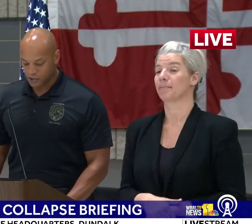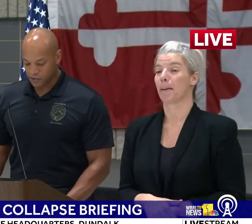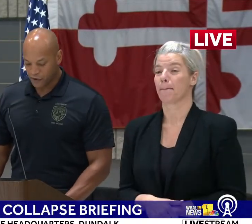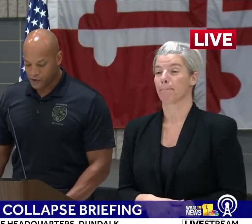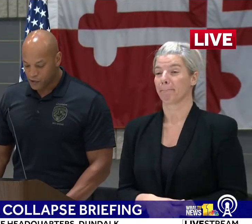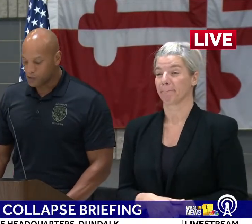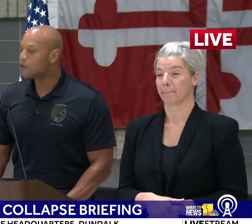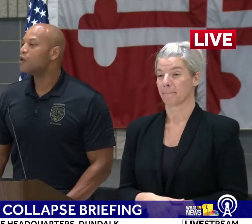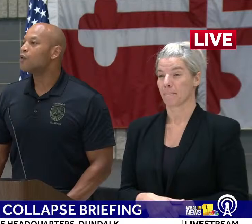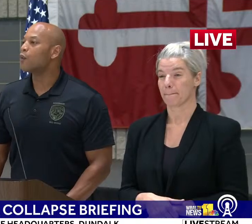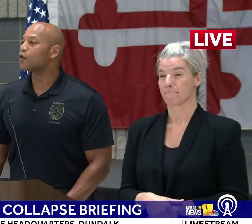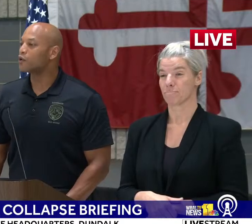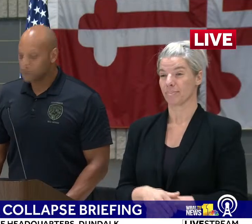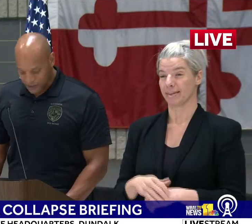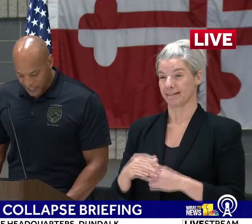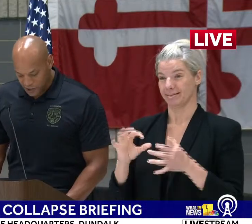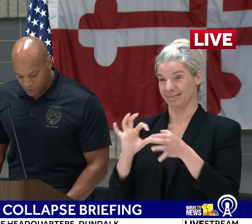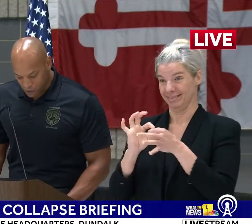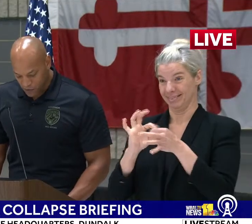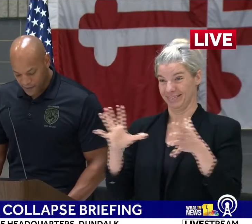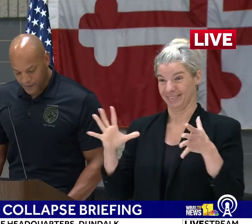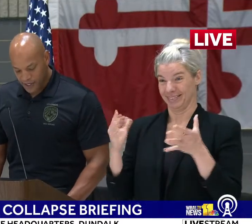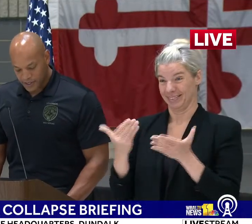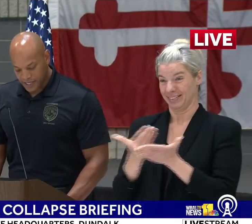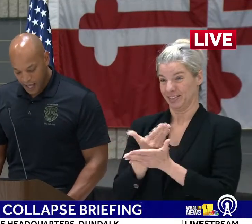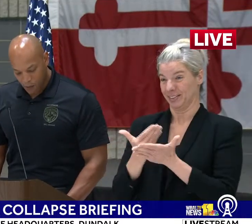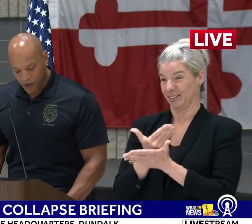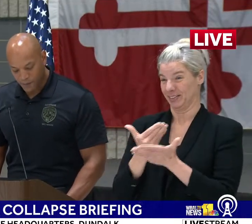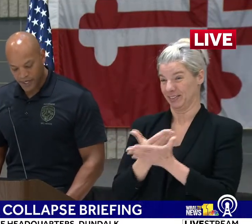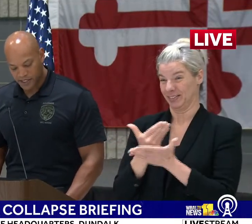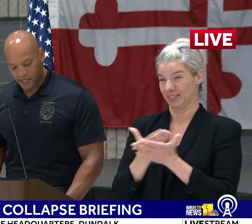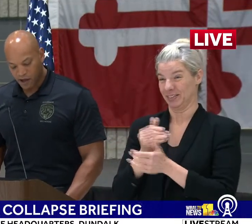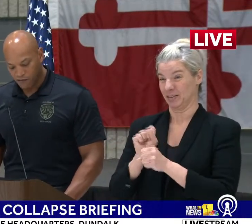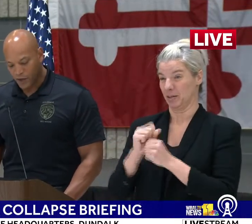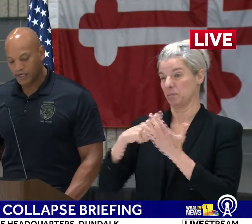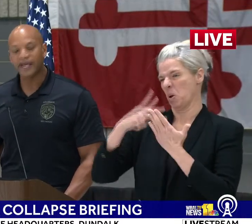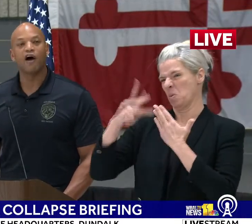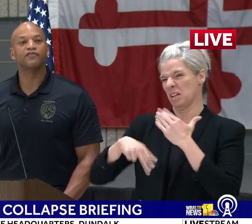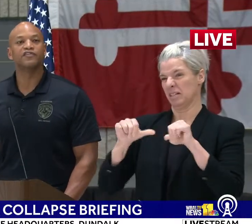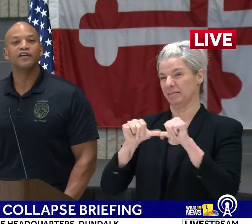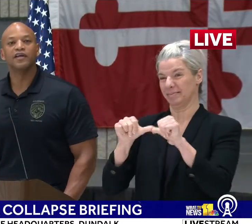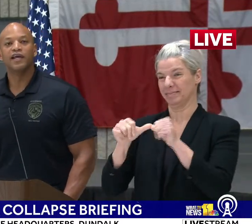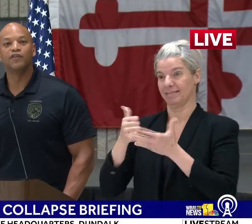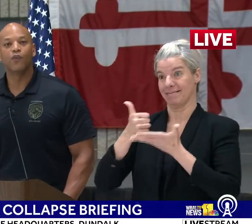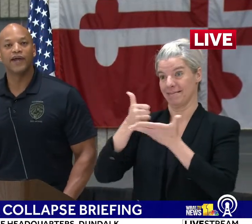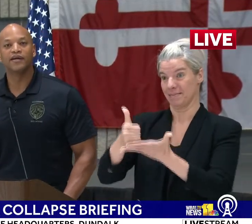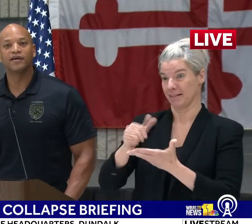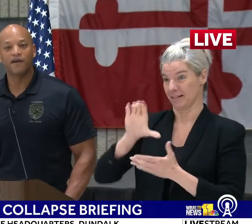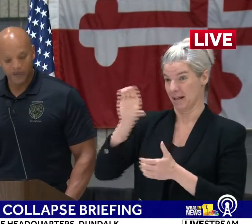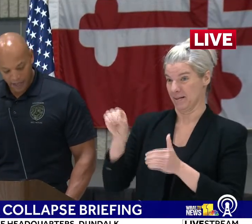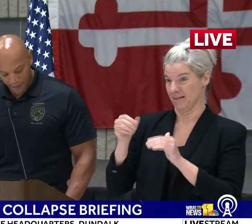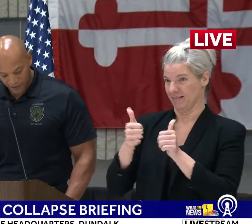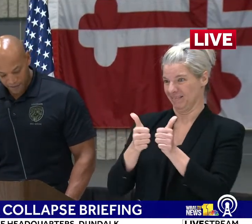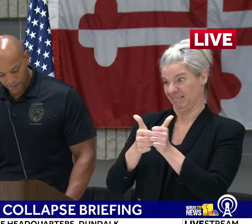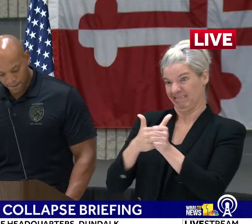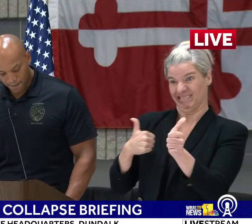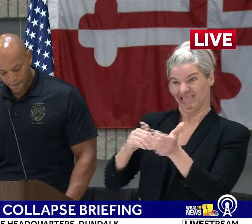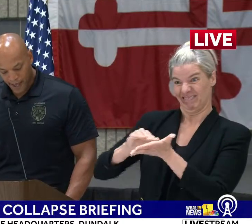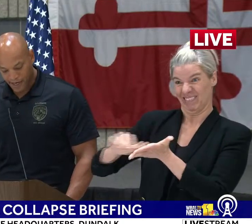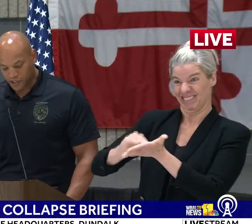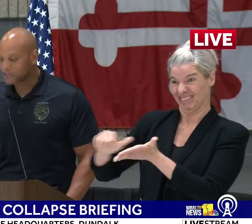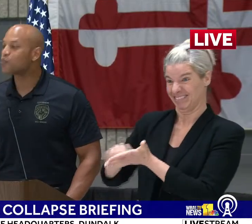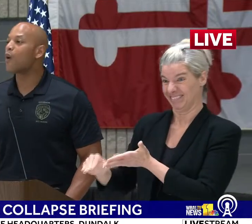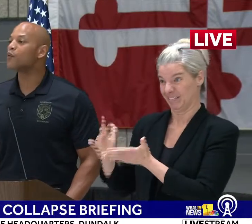I discussed the launch of our new worker retention program to help companies avoid layoffs in the wake of the